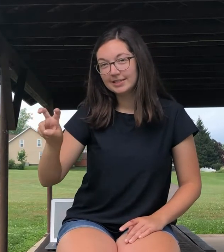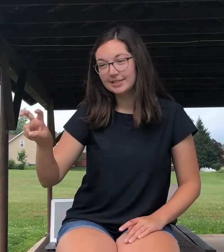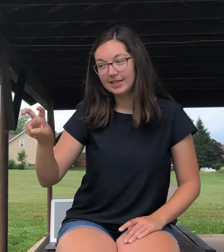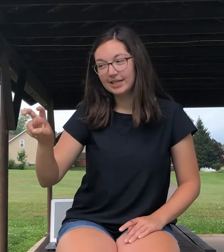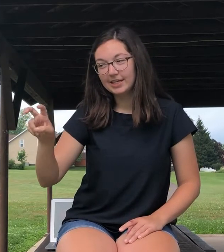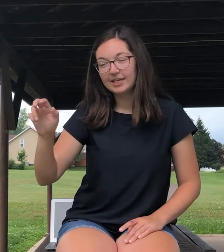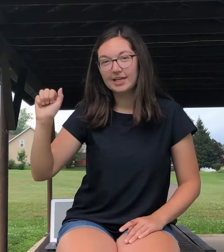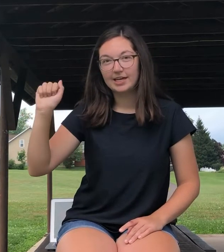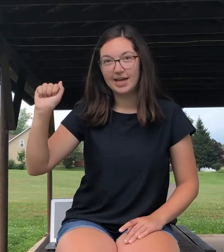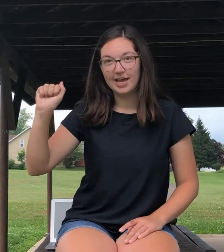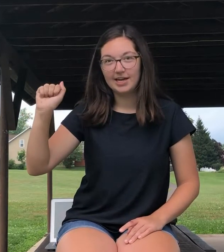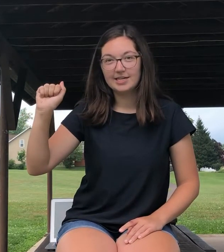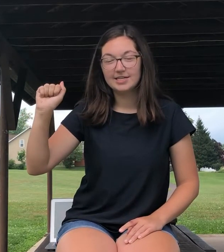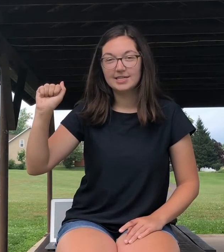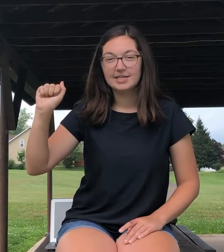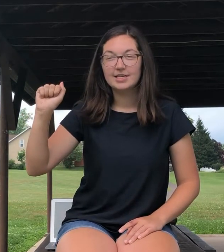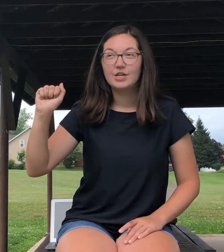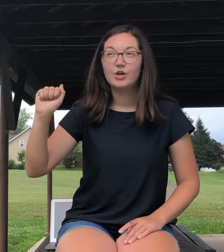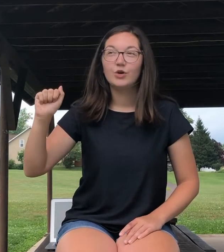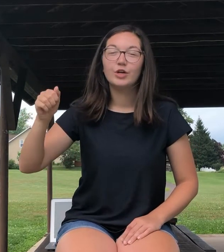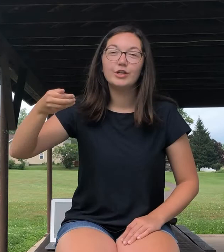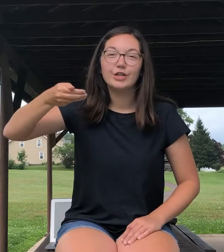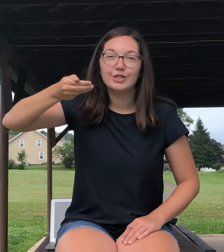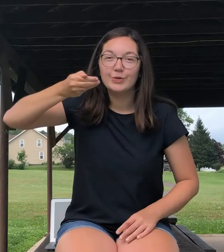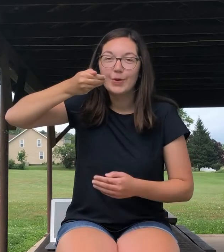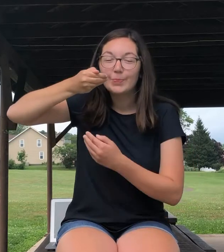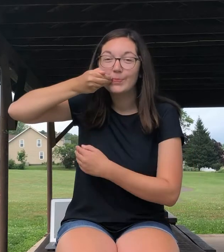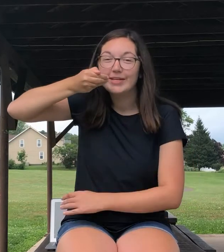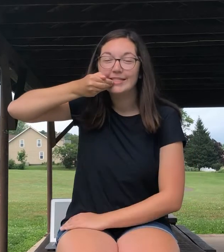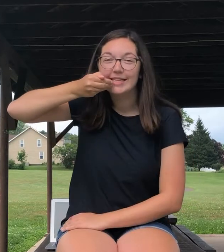Z, A. Or you could do pizza.